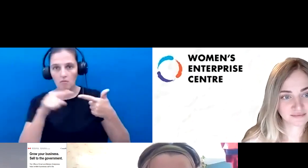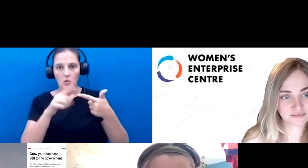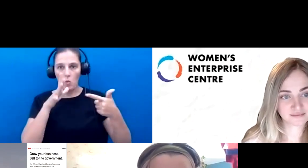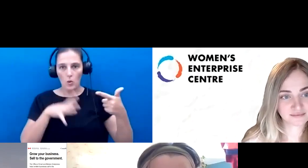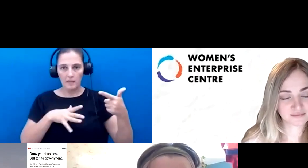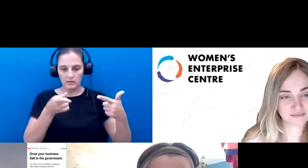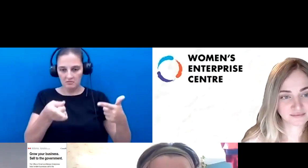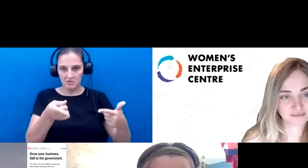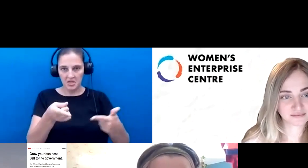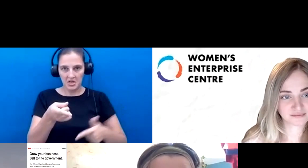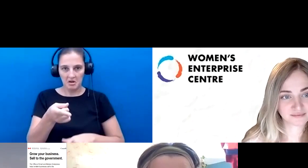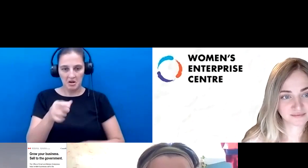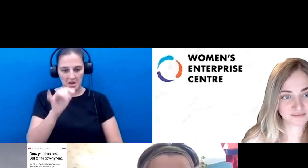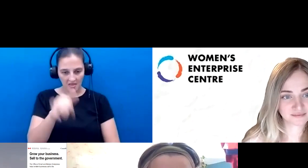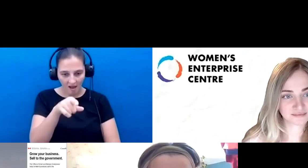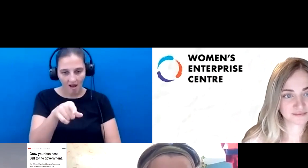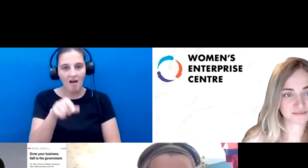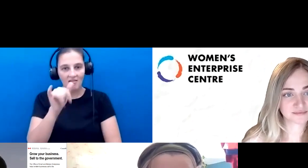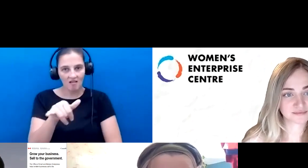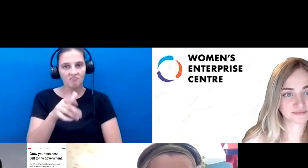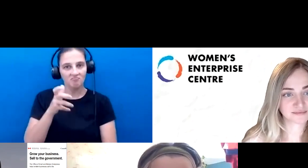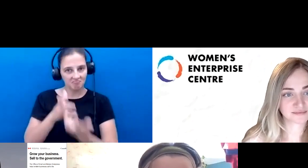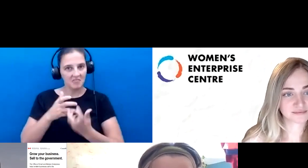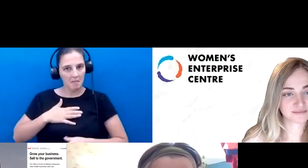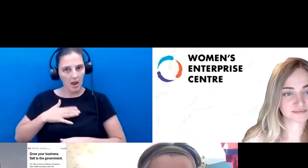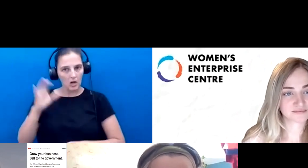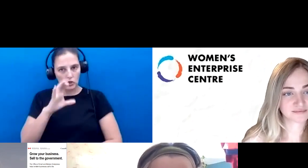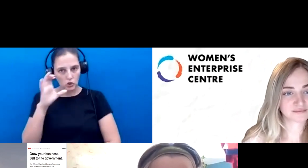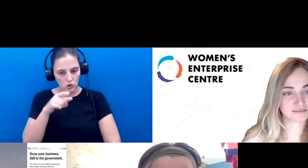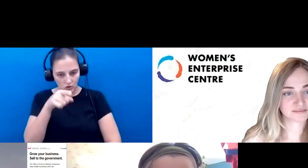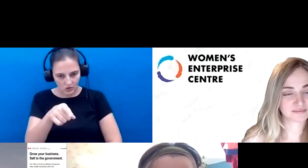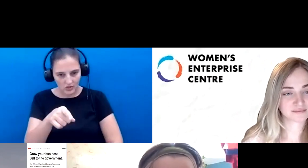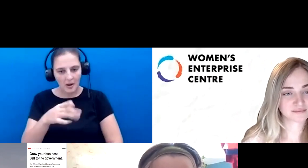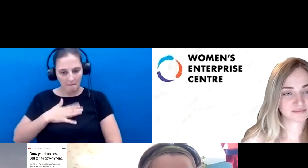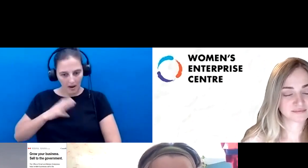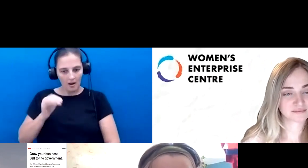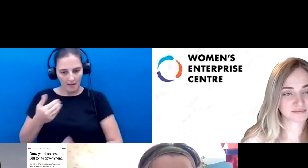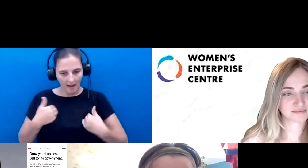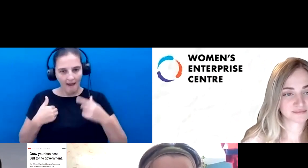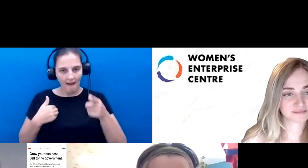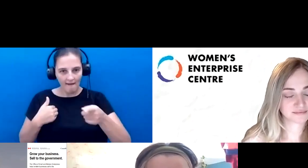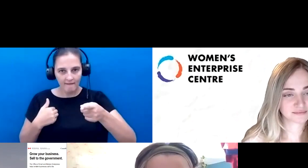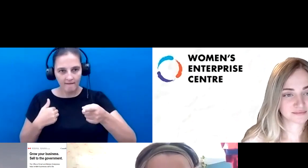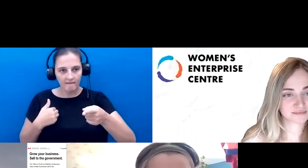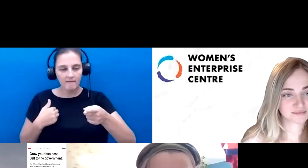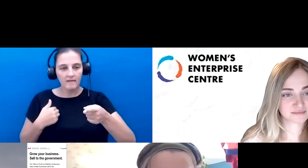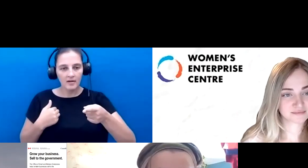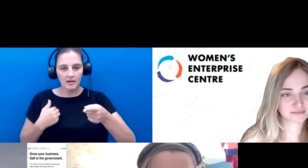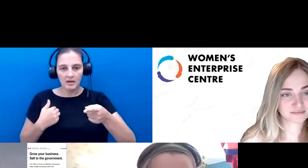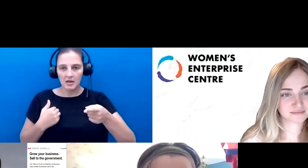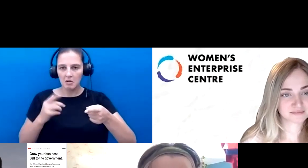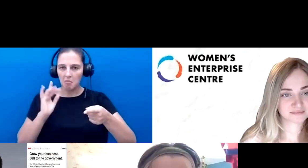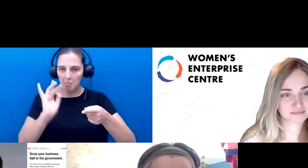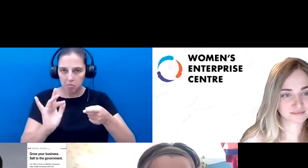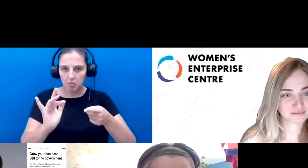it is. That's the tender for me. That's the thing that my company can deliver. And then you start the formal